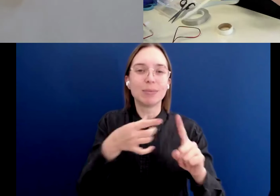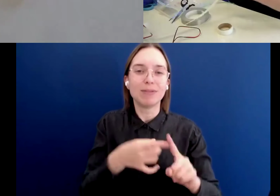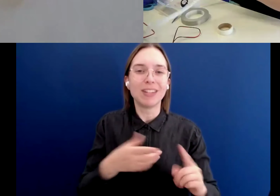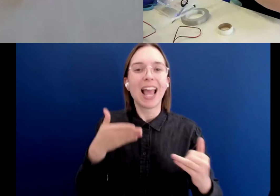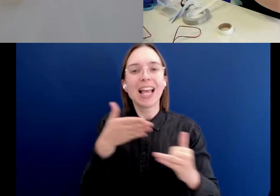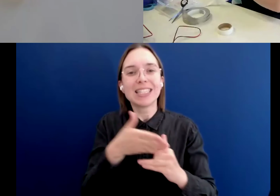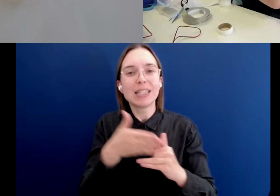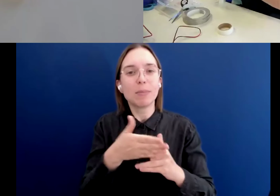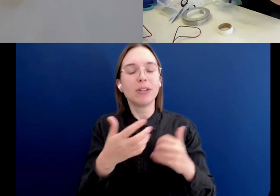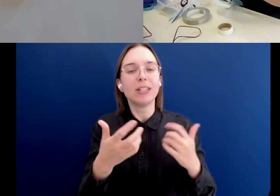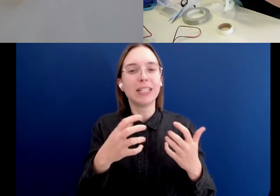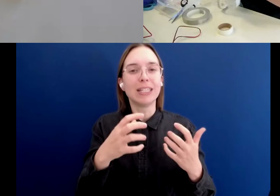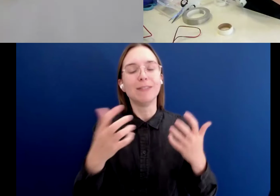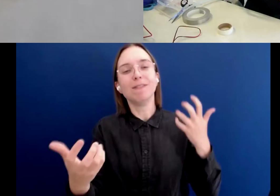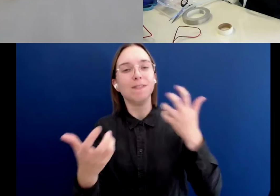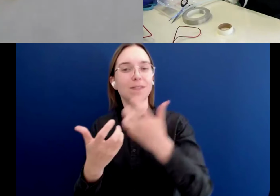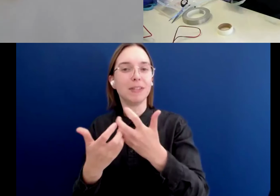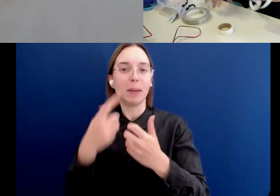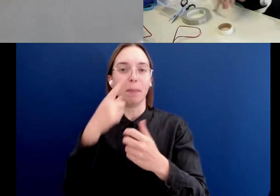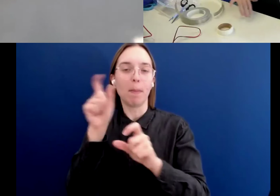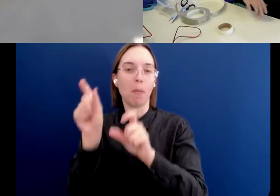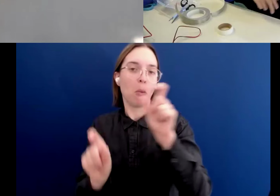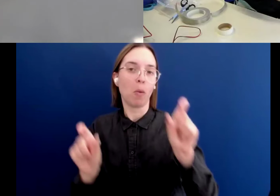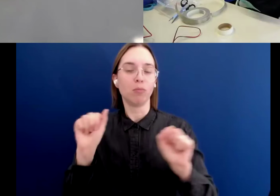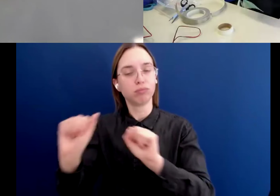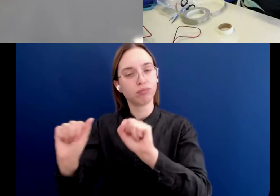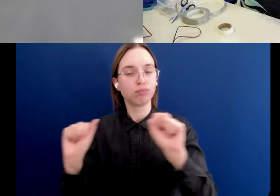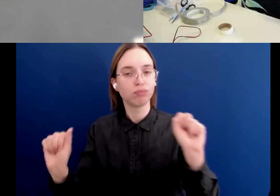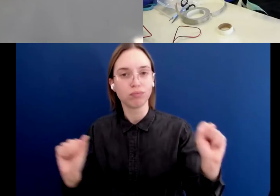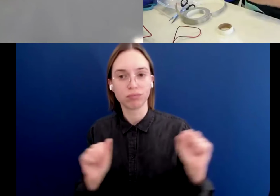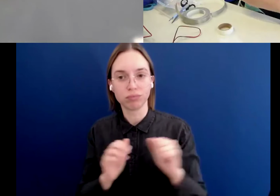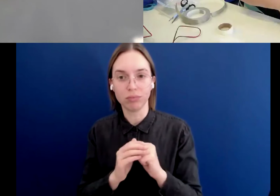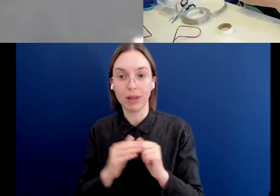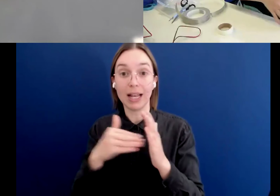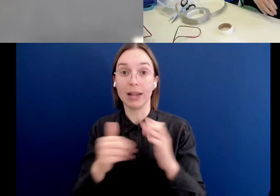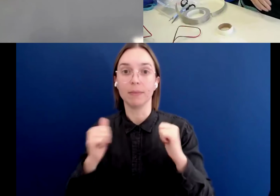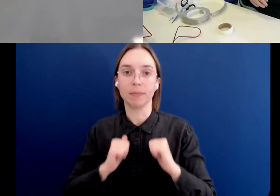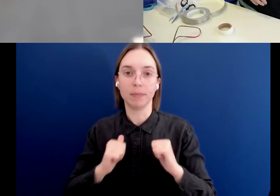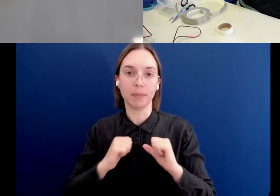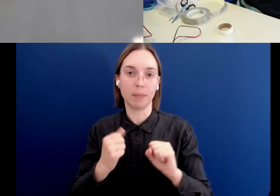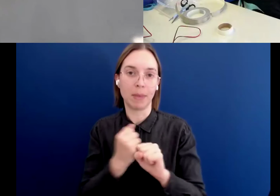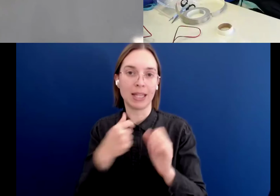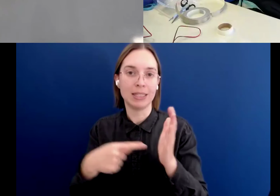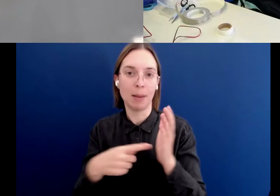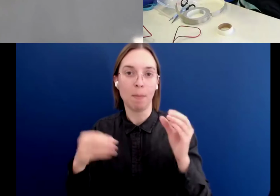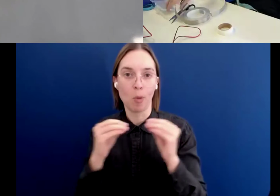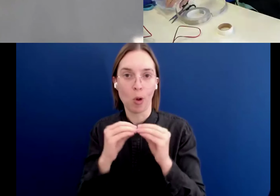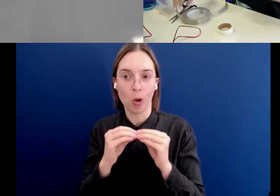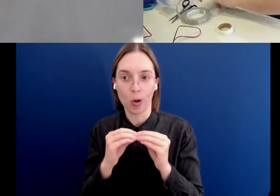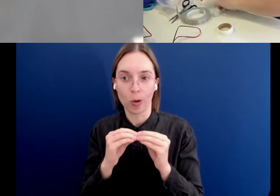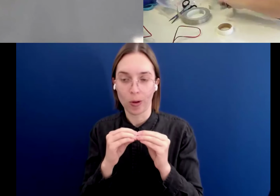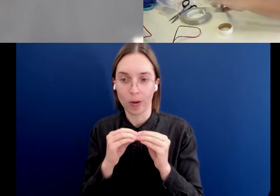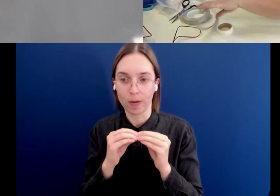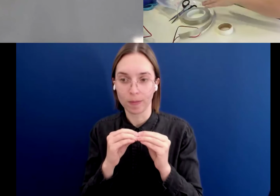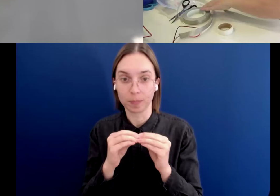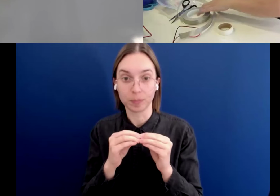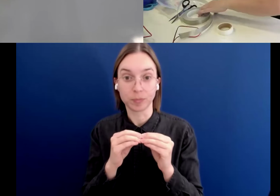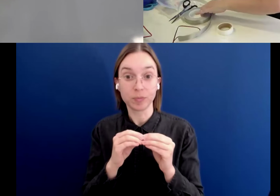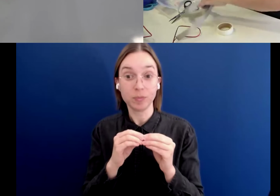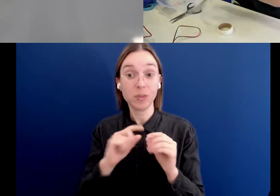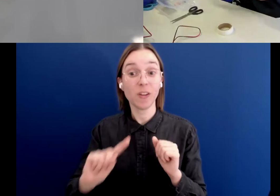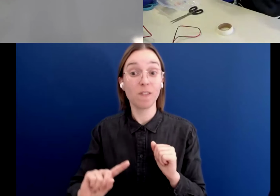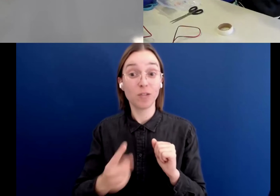love to get you actually making some TapeBlocks. All right. So the first TapeBlock that we're going to, okay, the first thing you need to